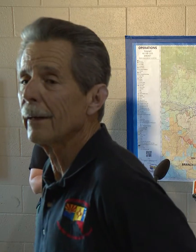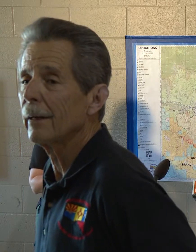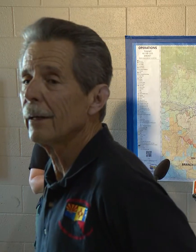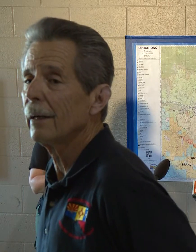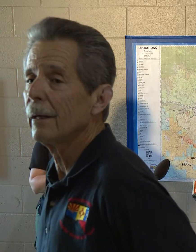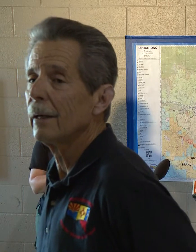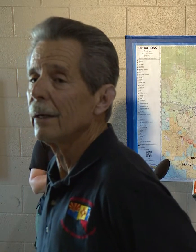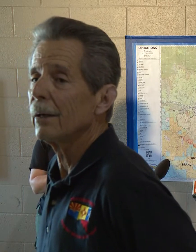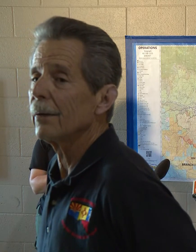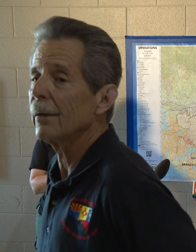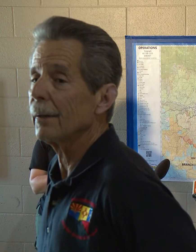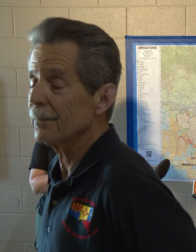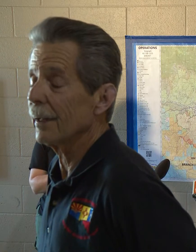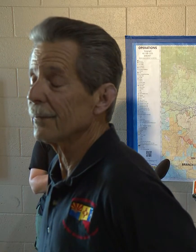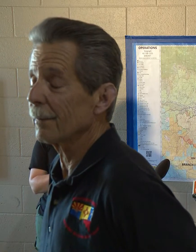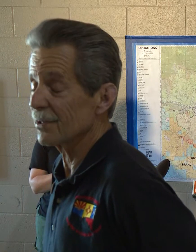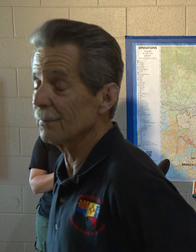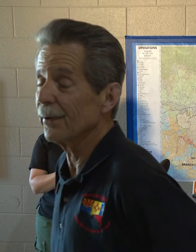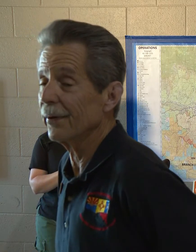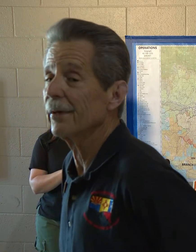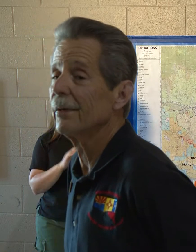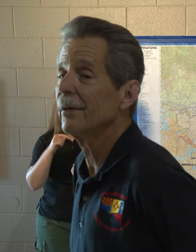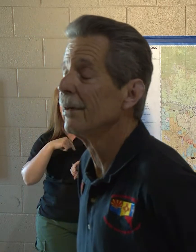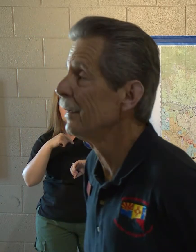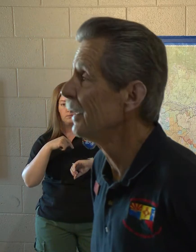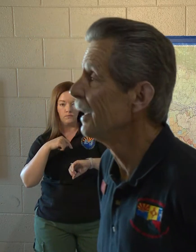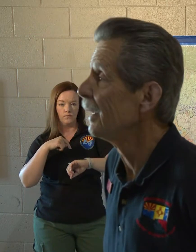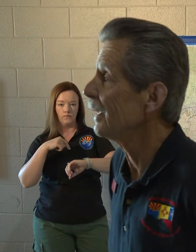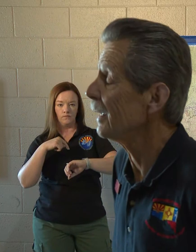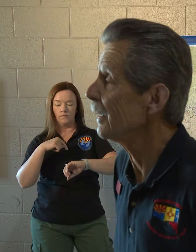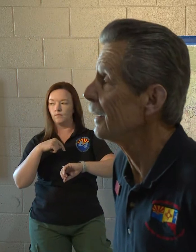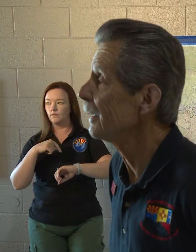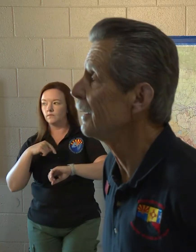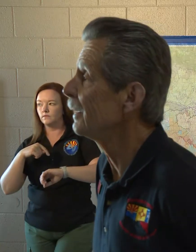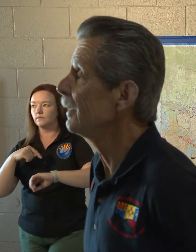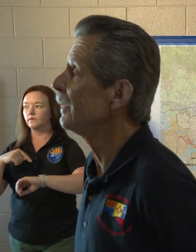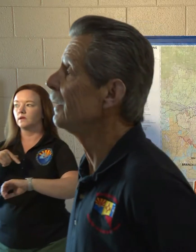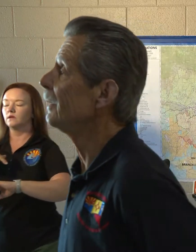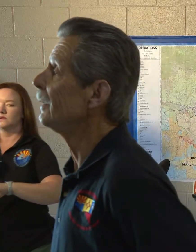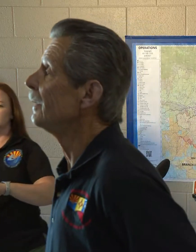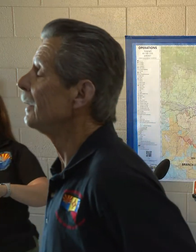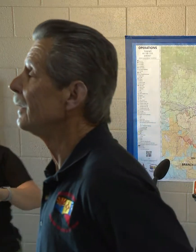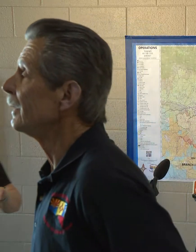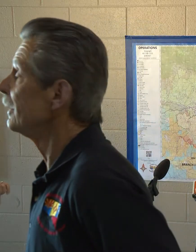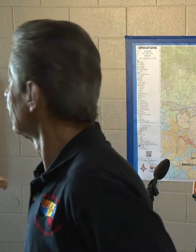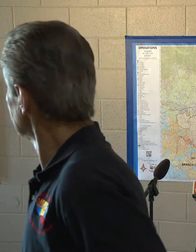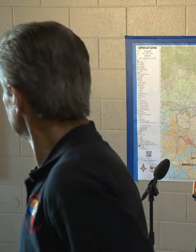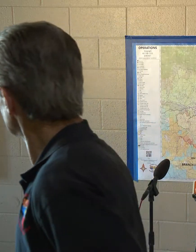Superior or below Miami? No, not Superior. We're in, I think Superior is less of an issue.